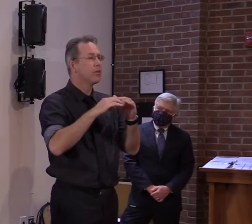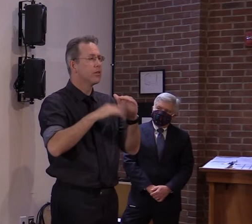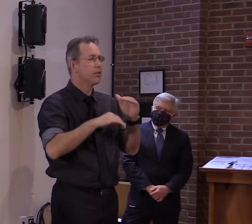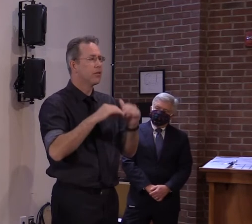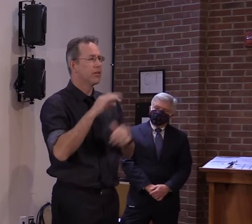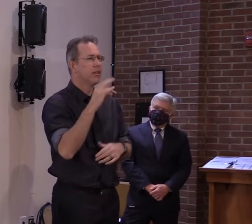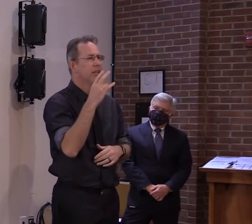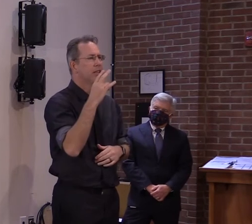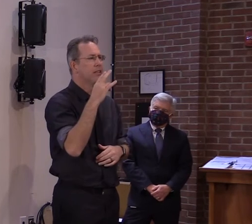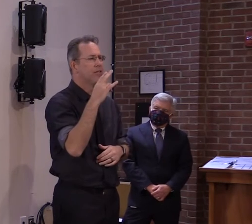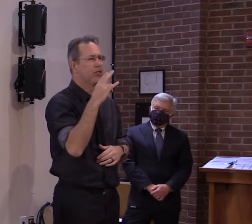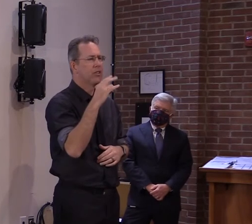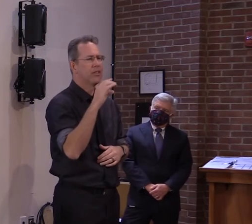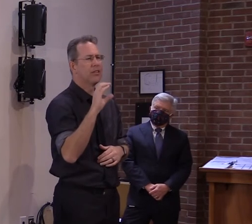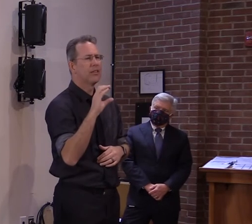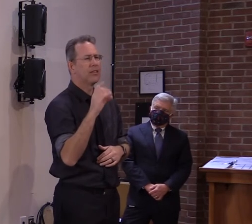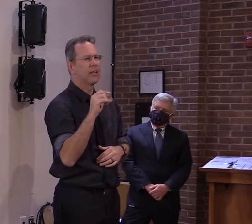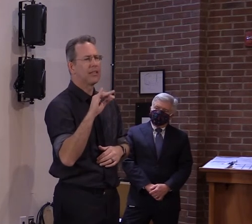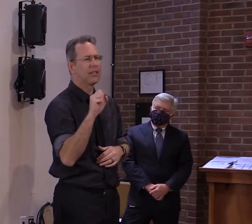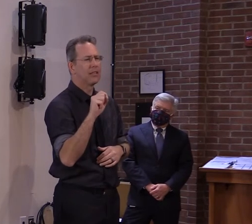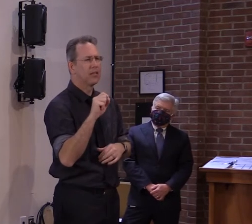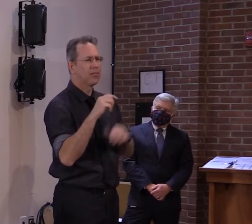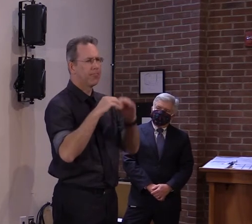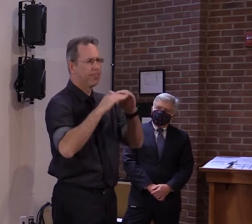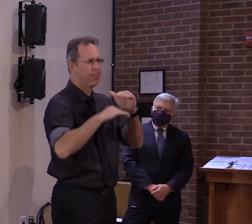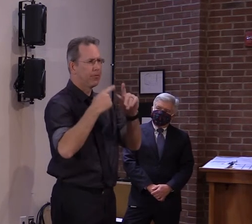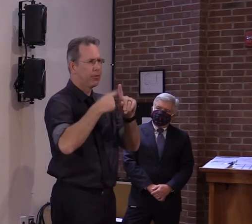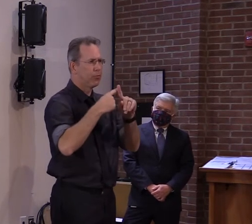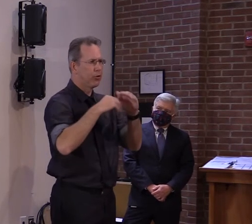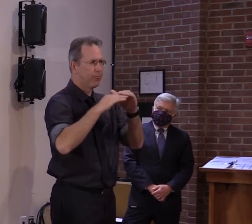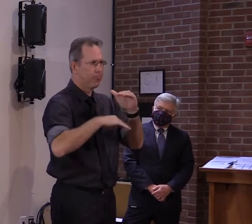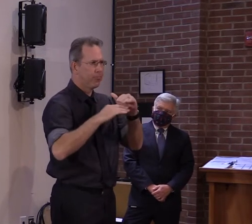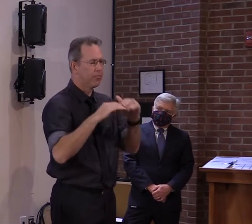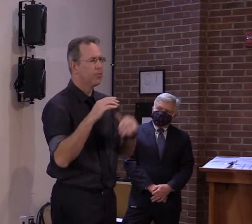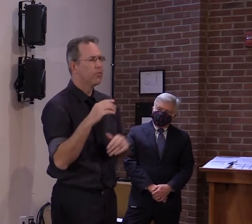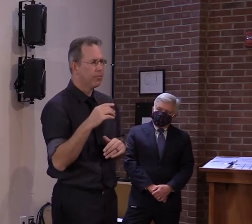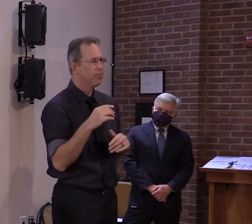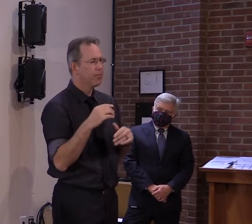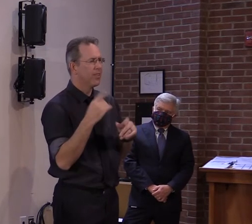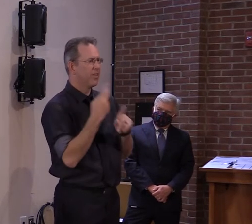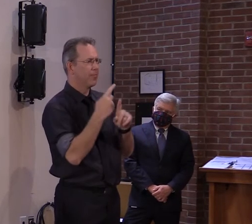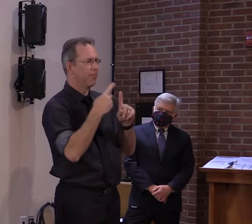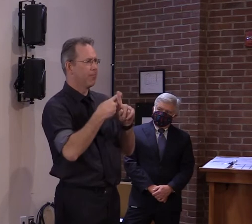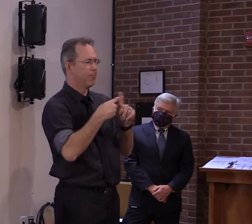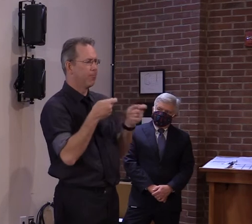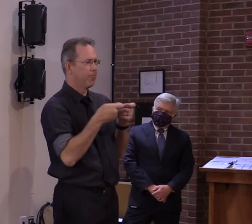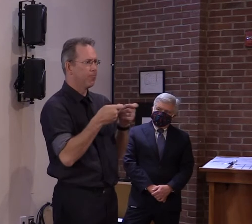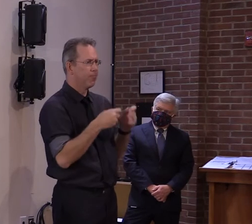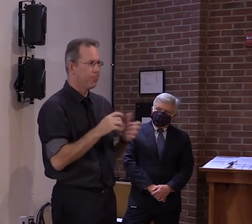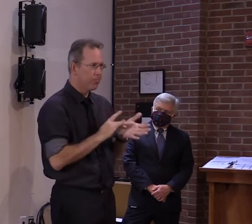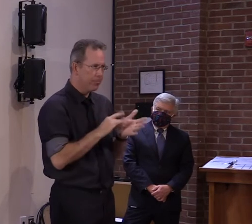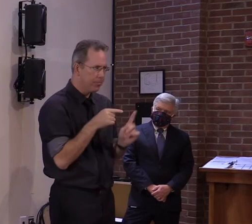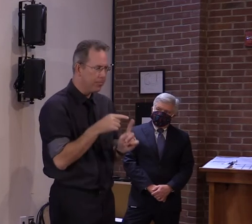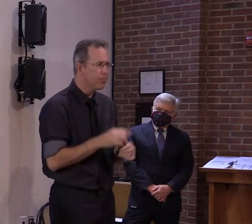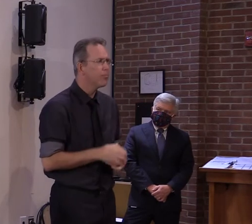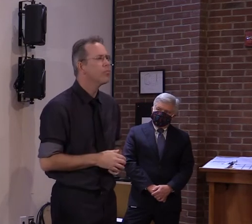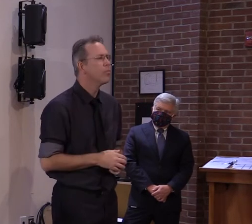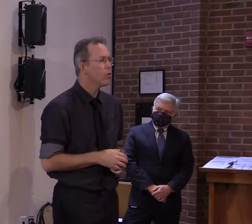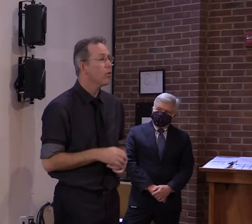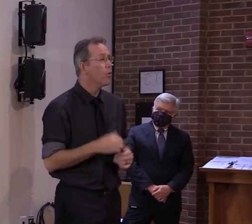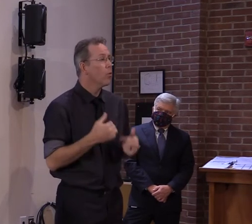really cold. And we do have freezer capacity in much of the state for